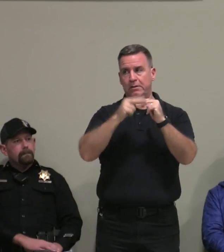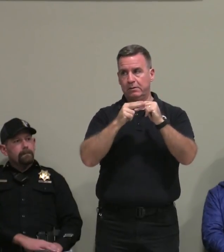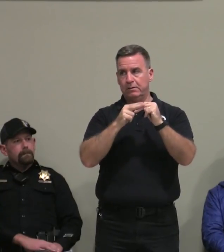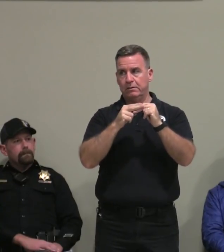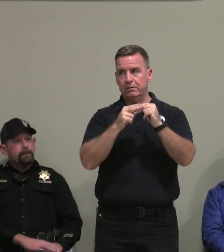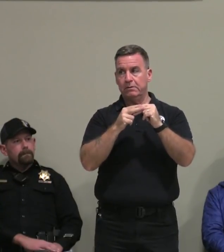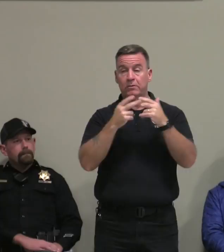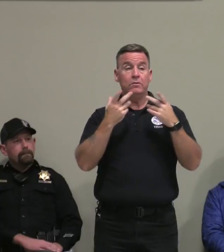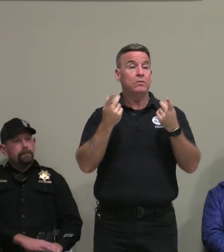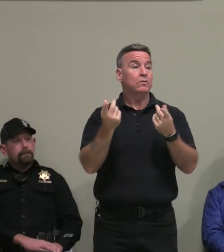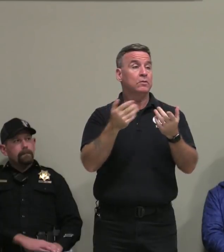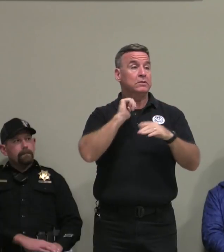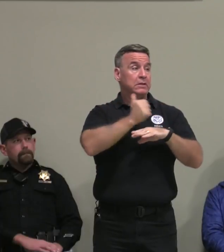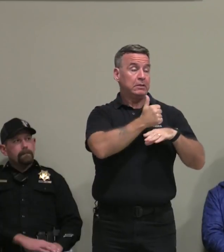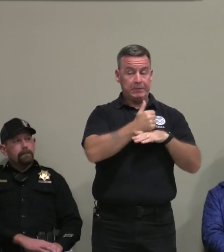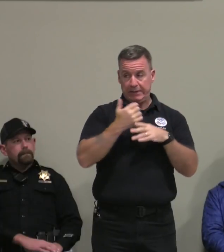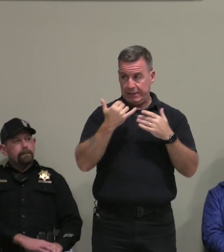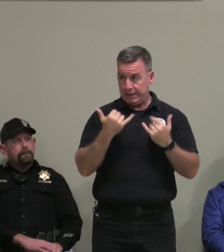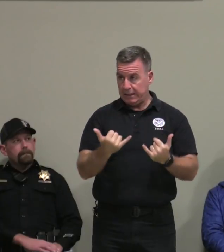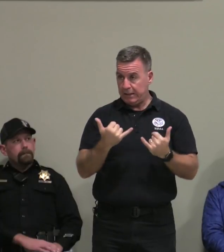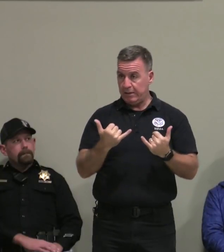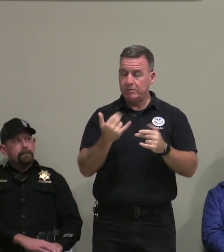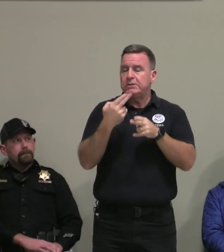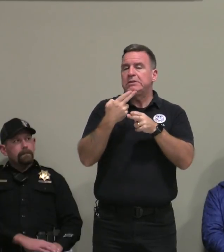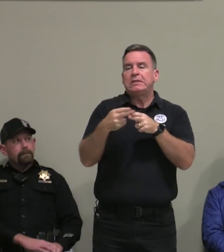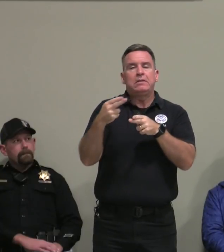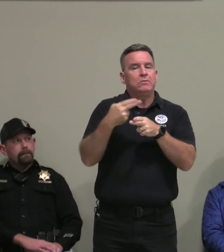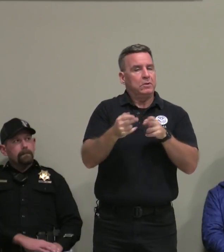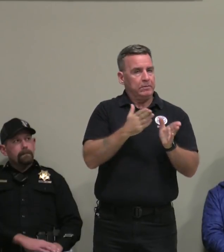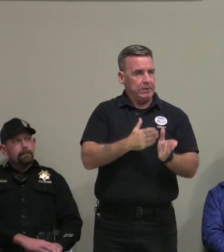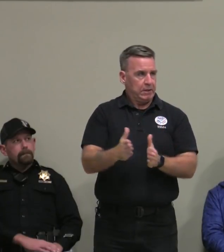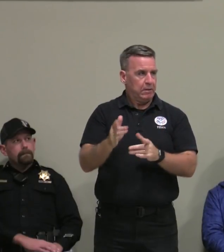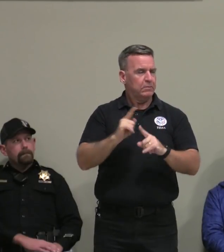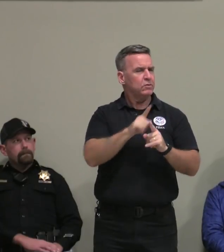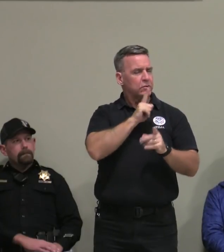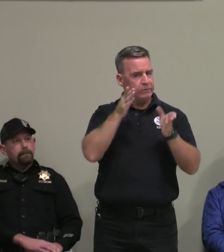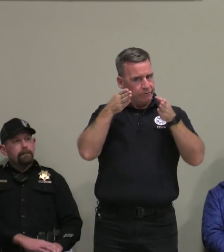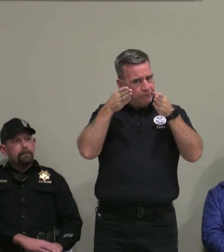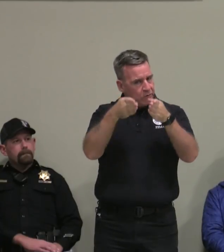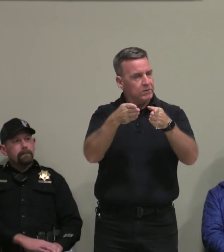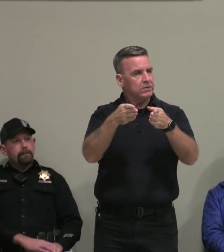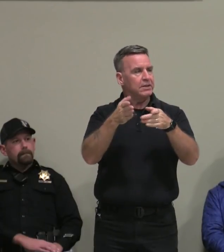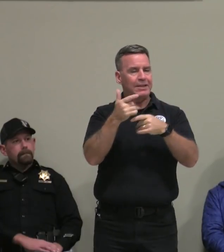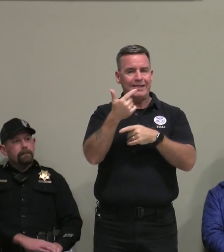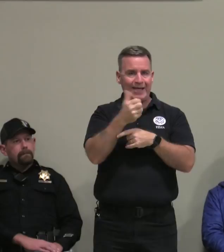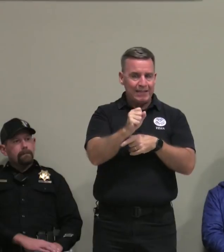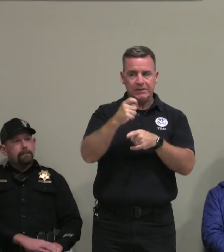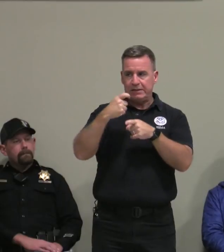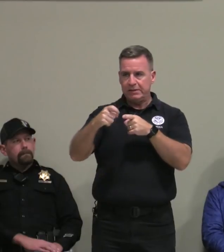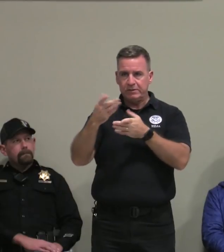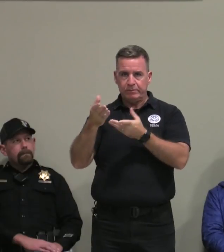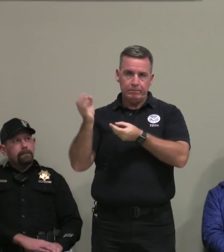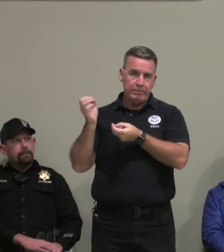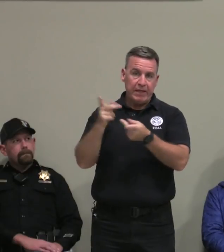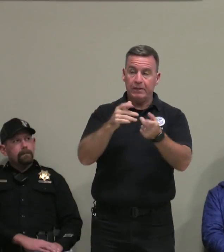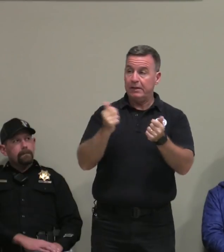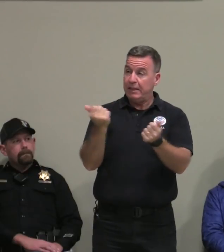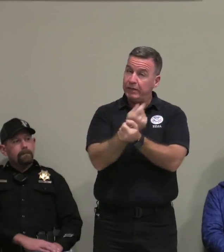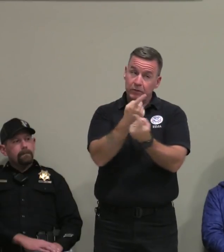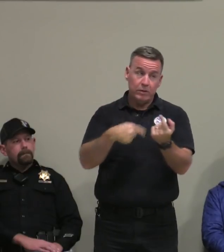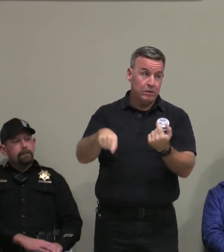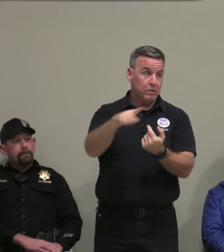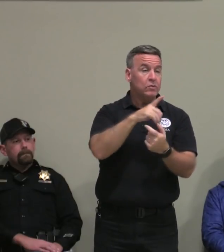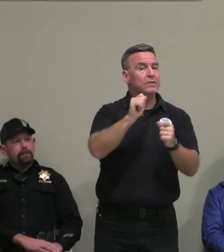What we are currently putting in place is a temporary plan, but it's really focused on getting gas and electric service back to everyone